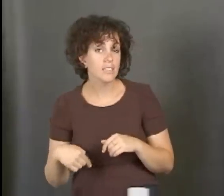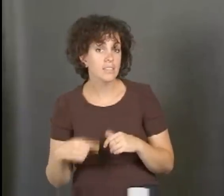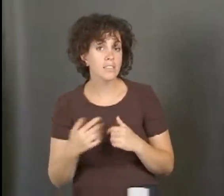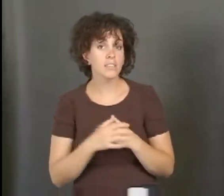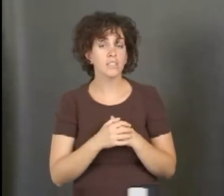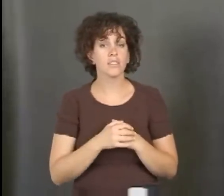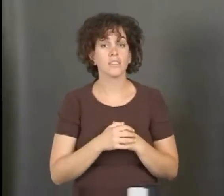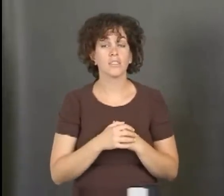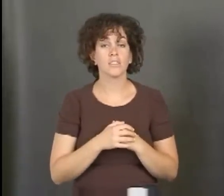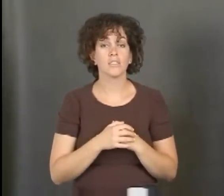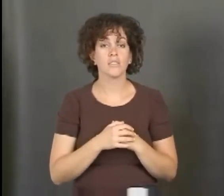Chinese.